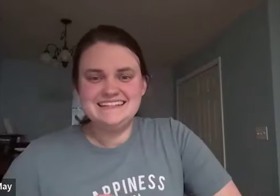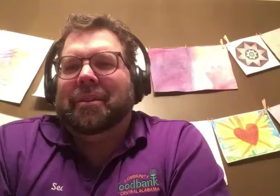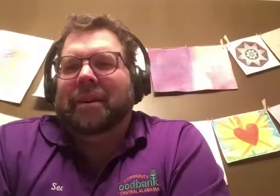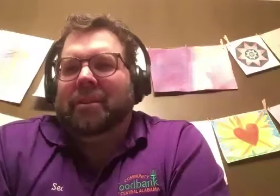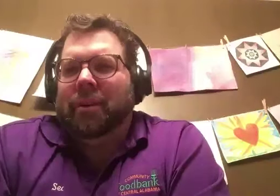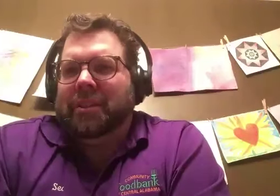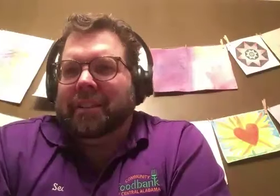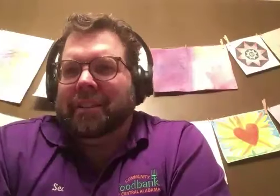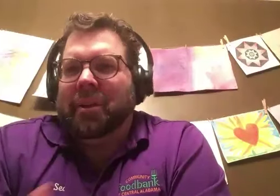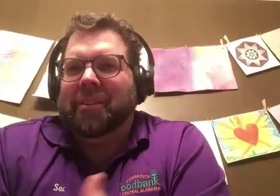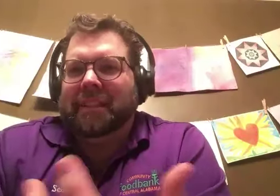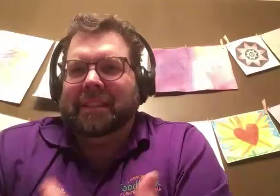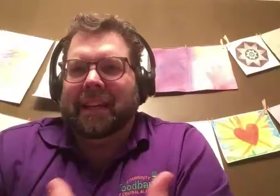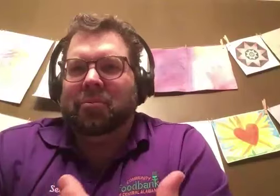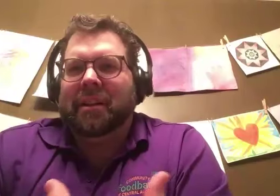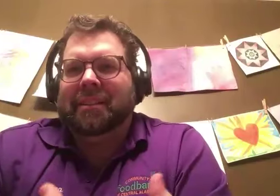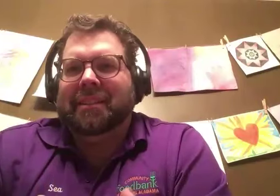So I have a question, because one of the reasons I wanted to